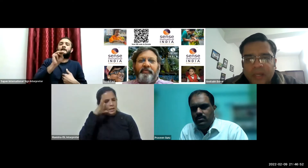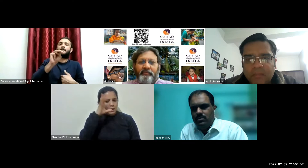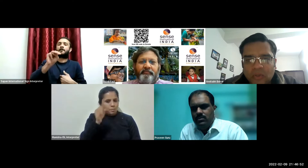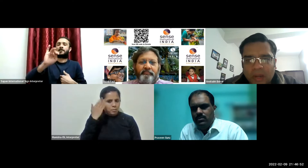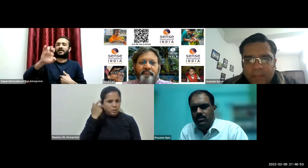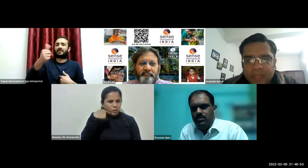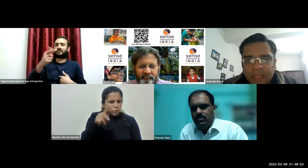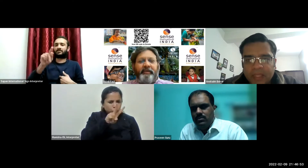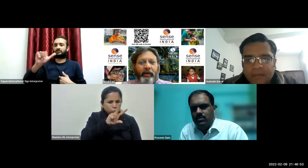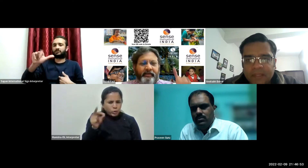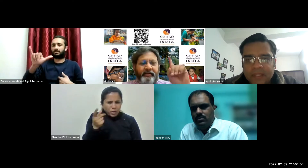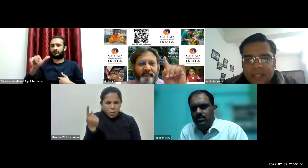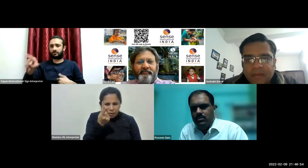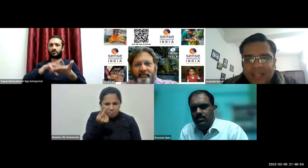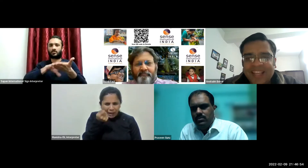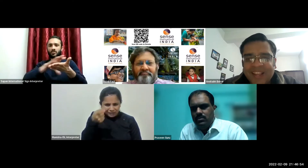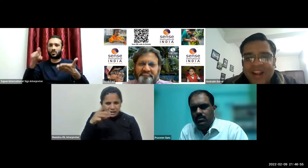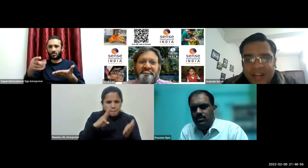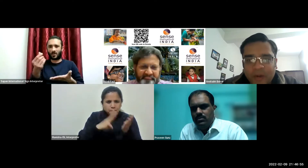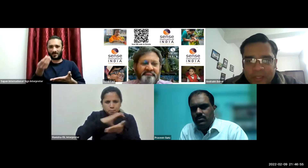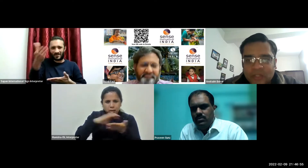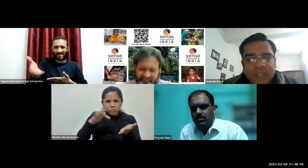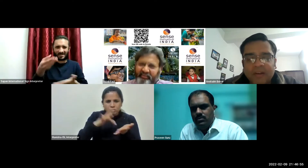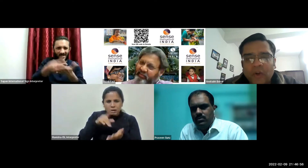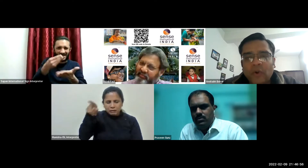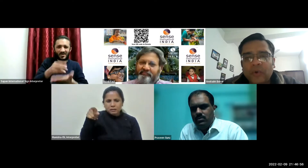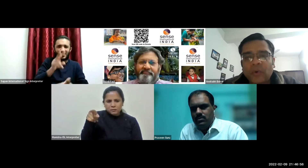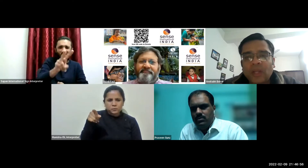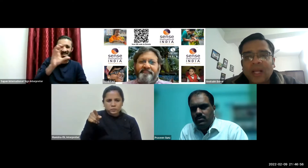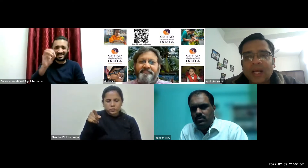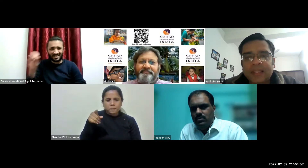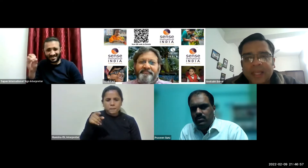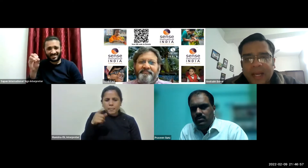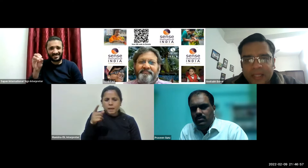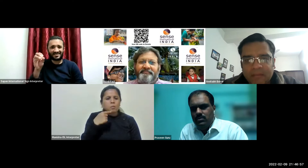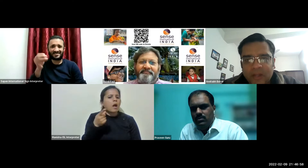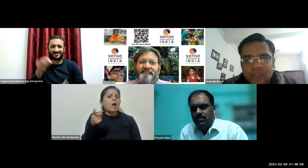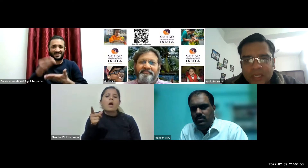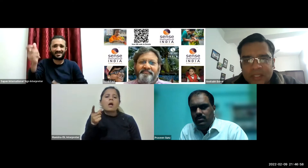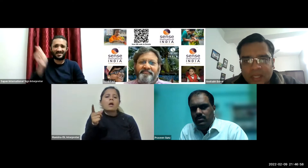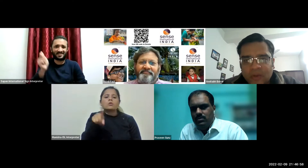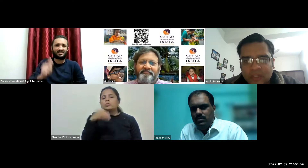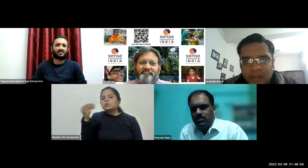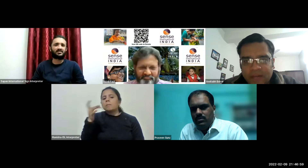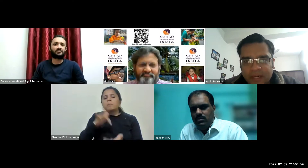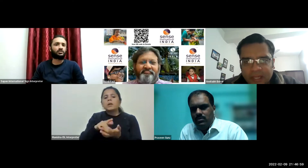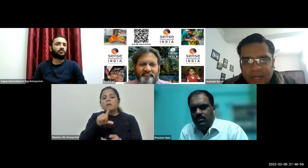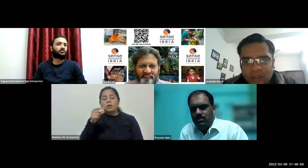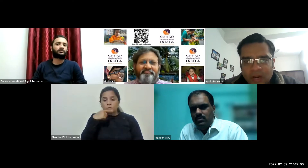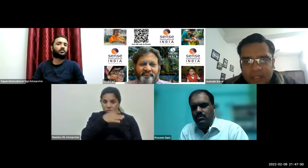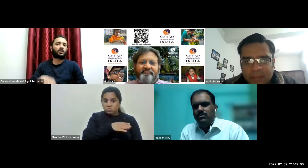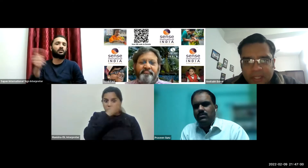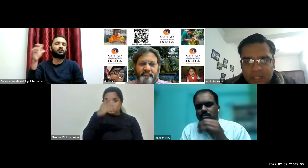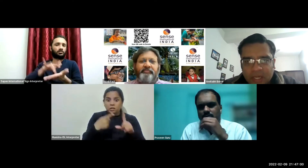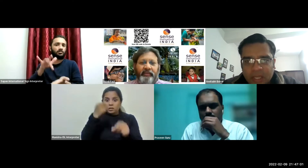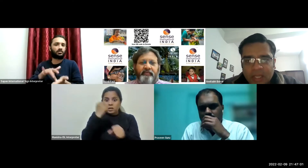only 200 in Mizoram. They will 100 rupees. So they will not go to Telangana, where you said it's 3,500,